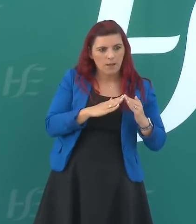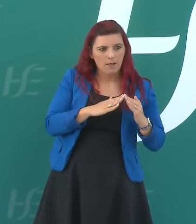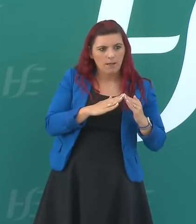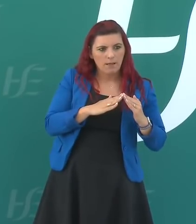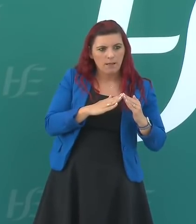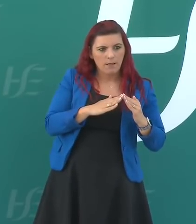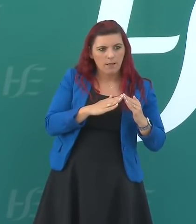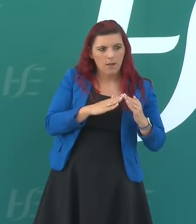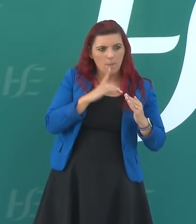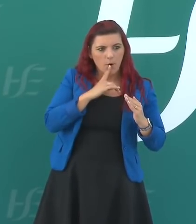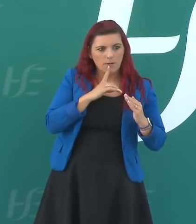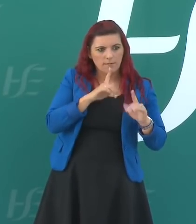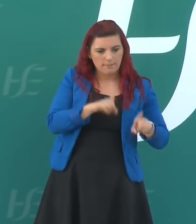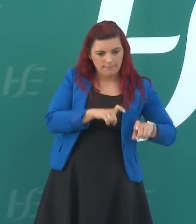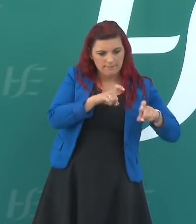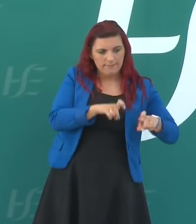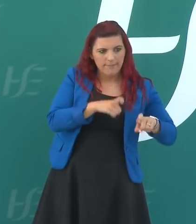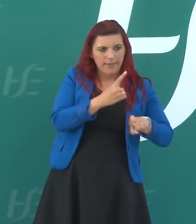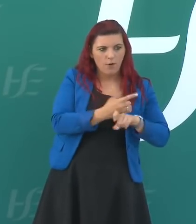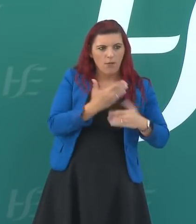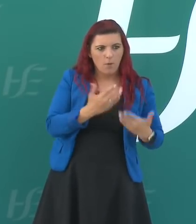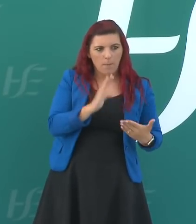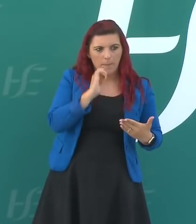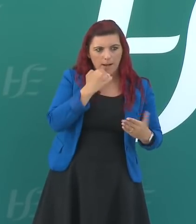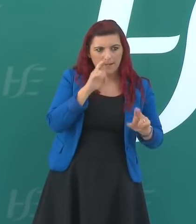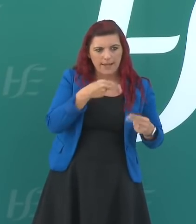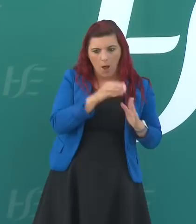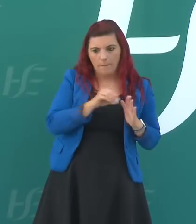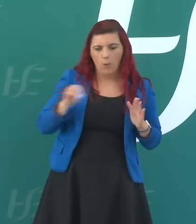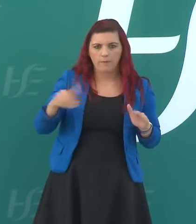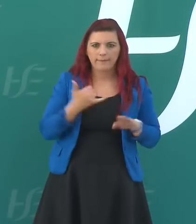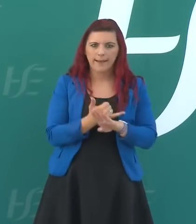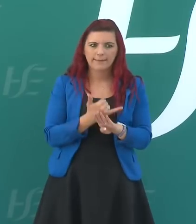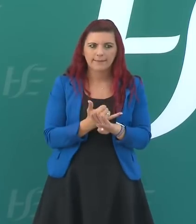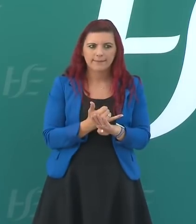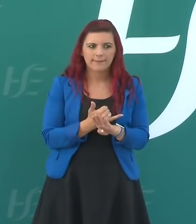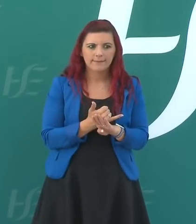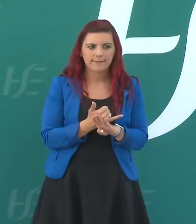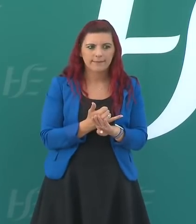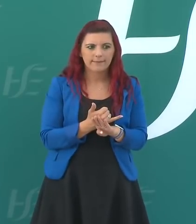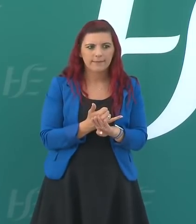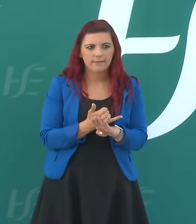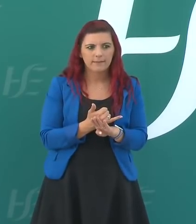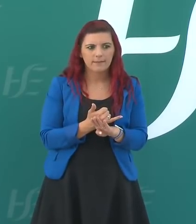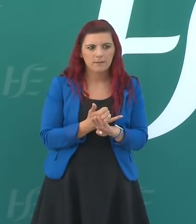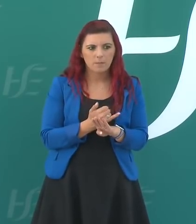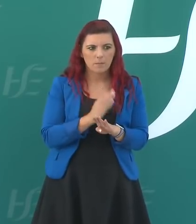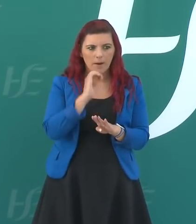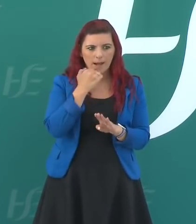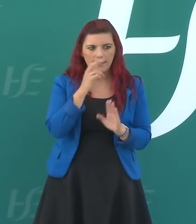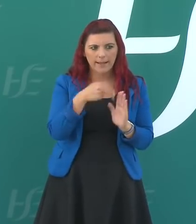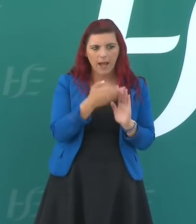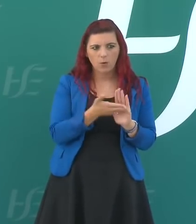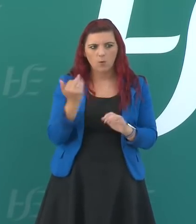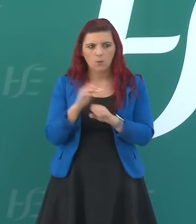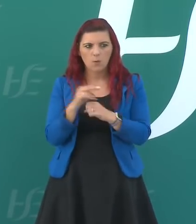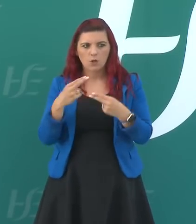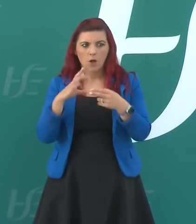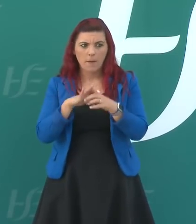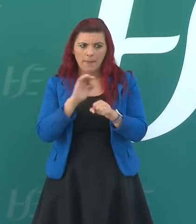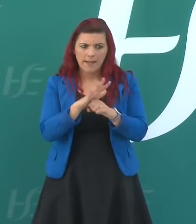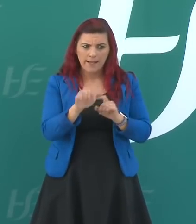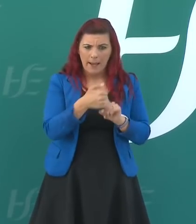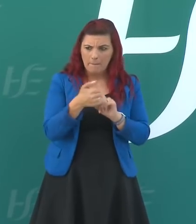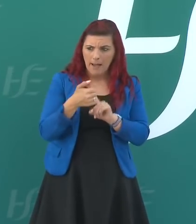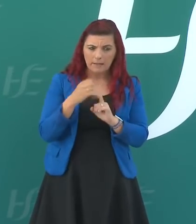system because they haven't been, there's no place for them to go effectively, or because normally they go to nursing homes, they can't go there. Is that having an impact at